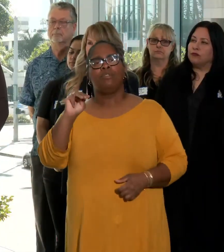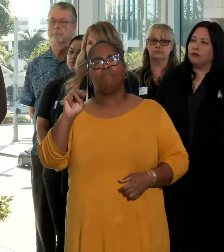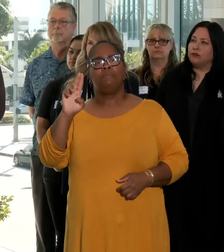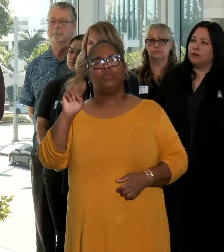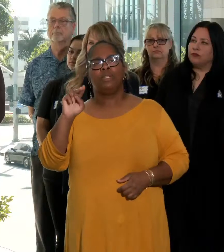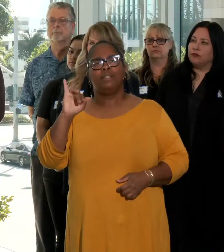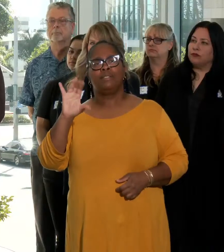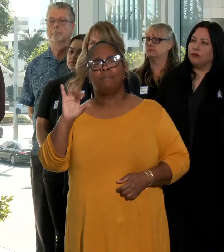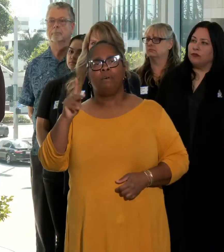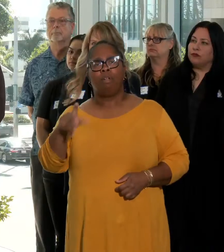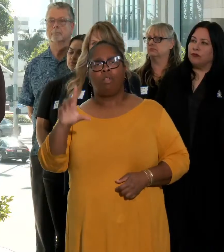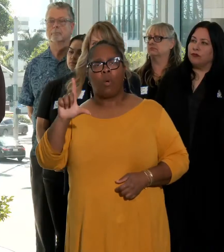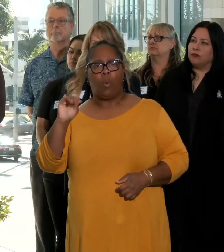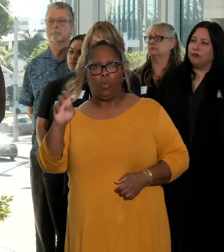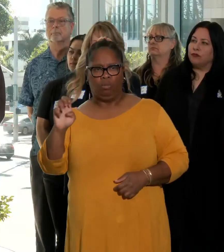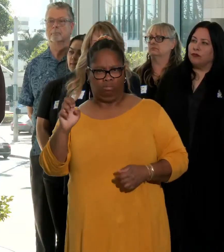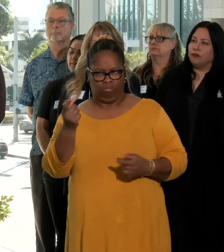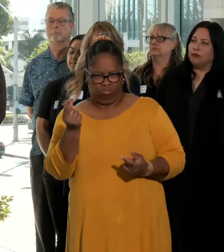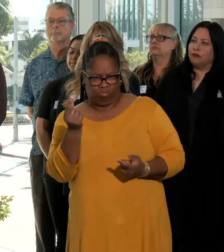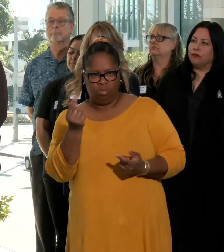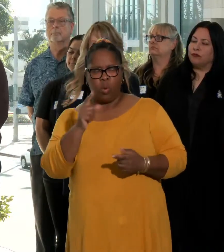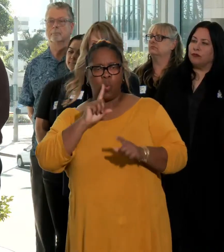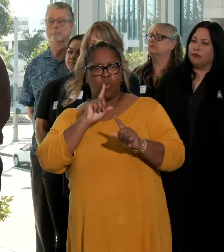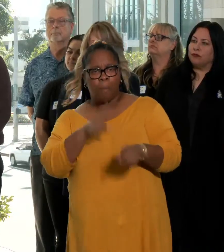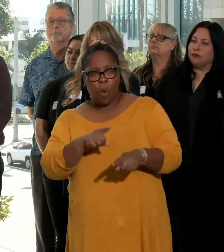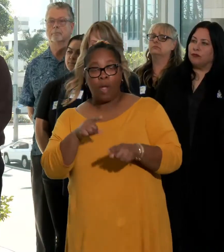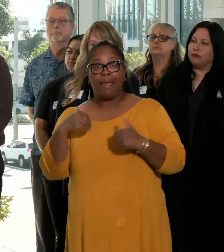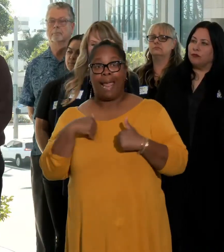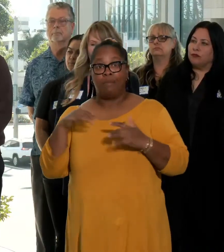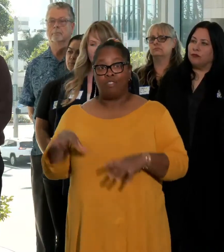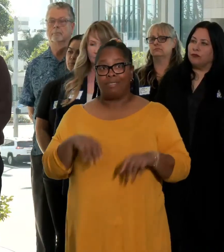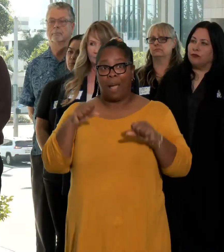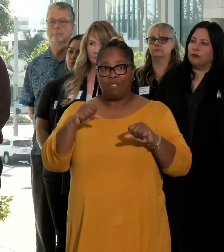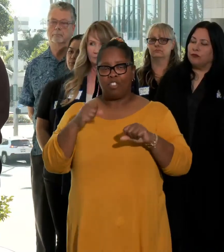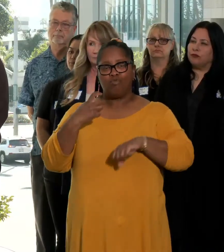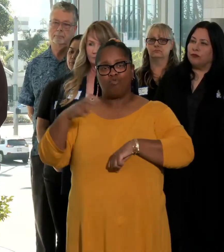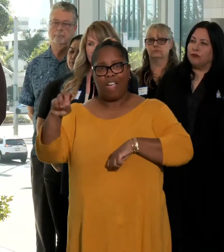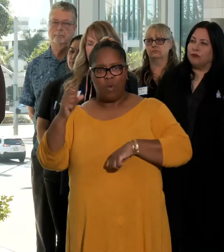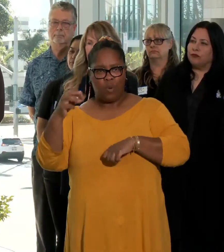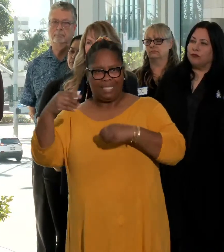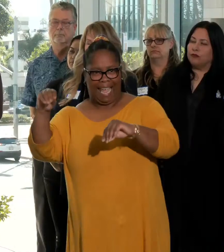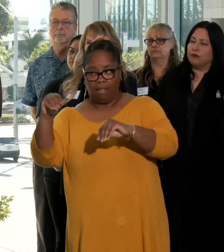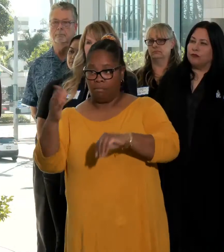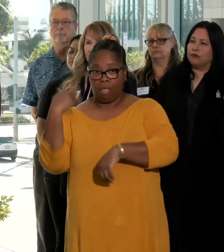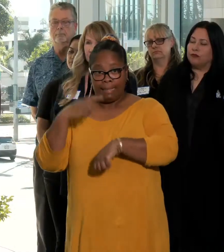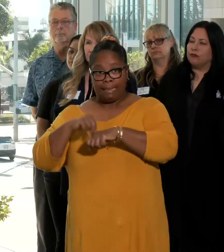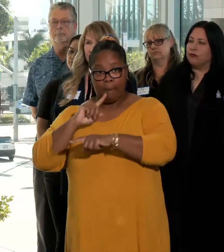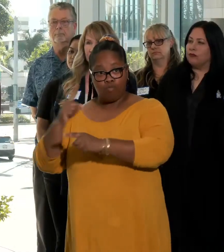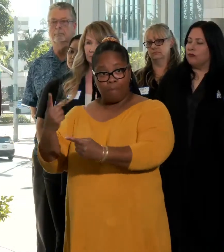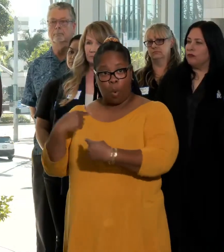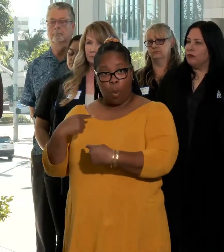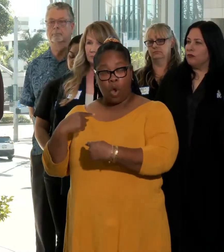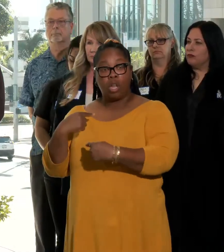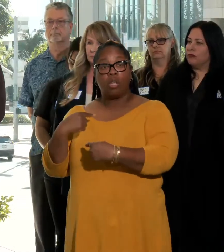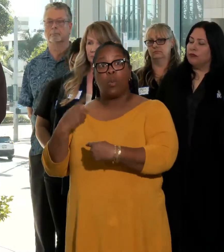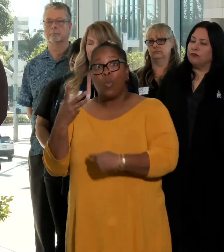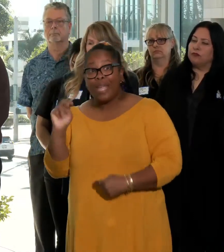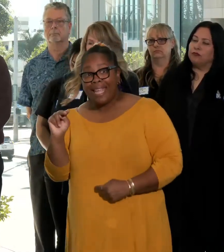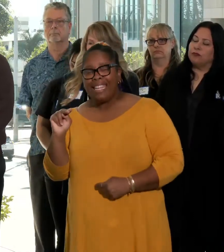requires the reporting of animal adoptions, transfers, or sales, with their last report submitted to the city on or before